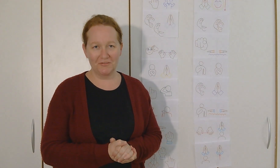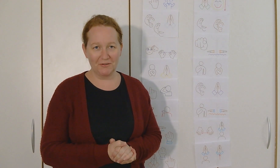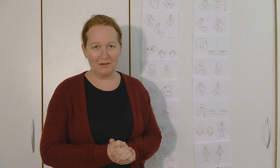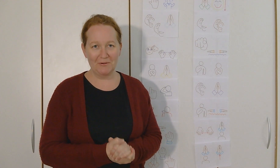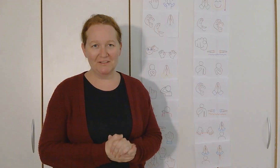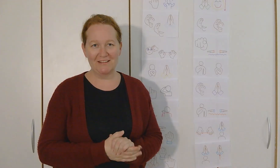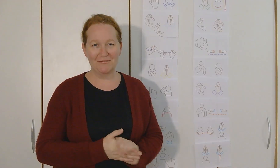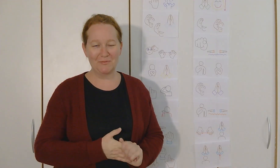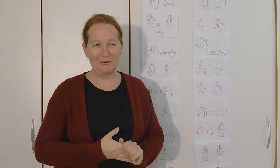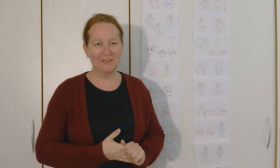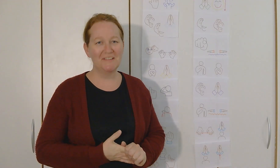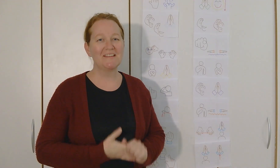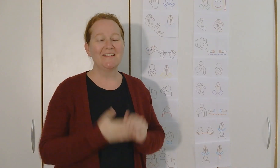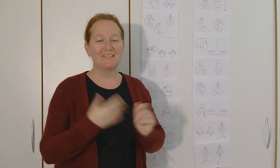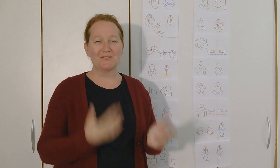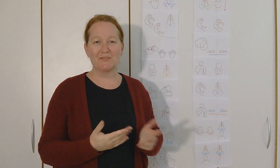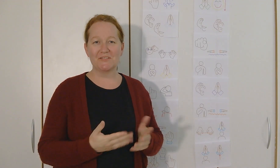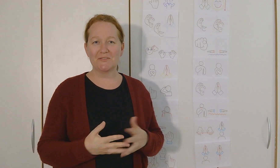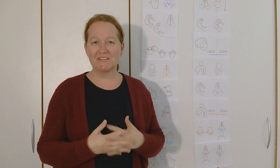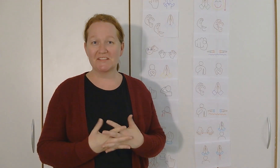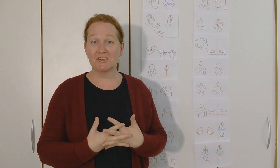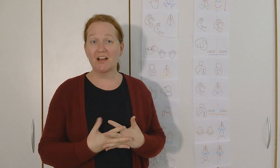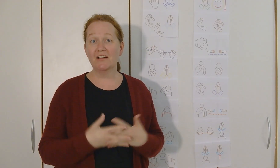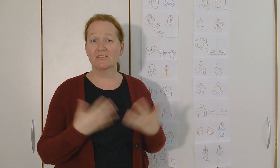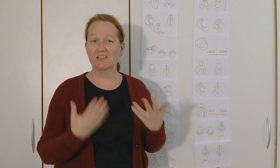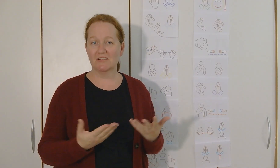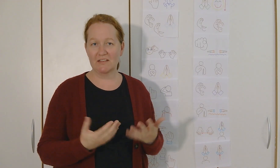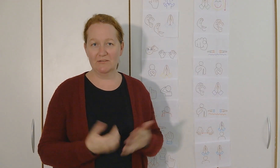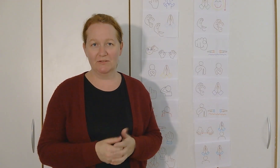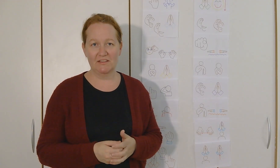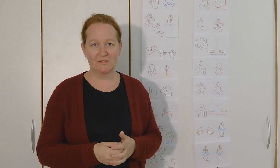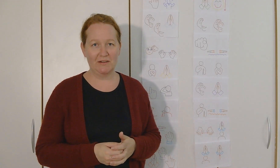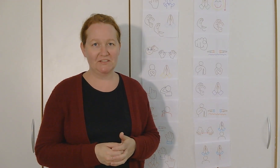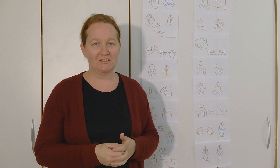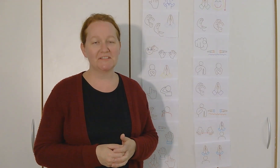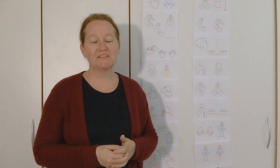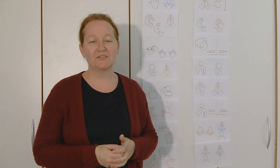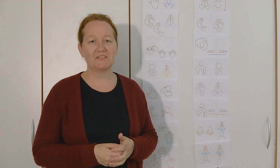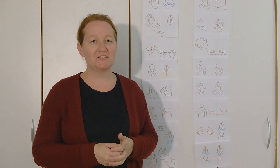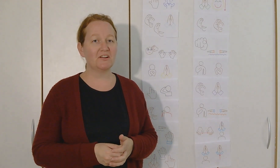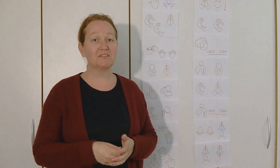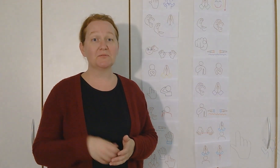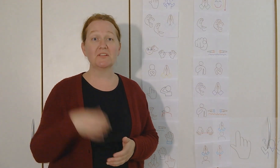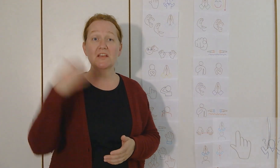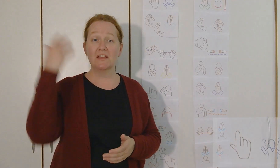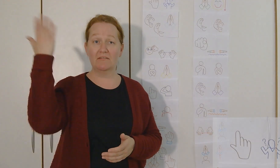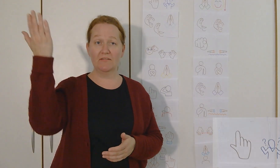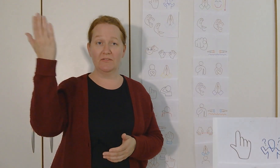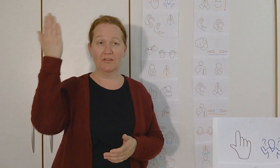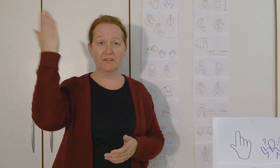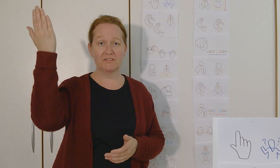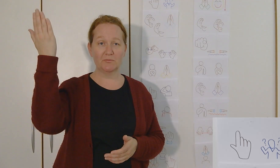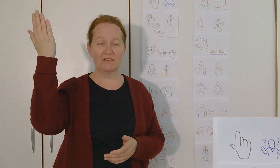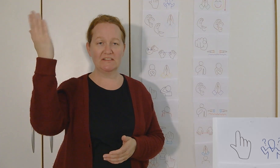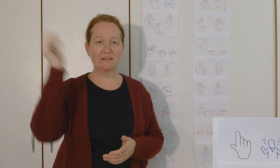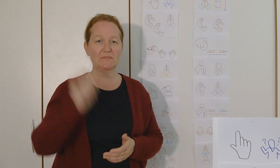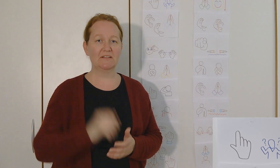very well-loved words. So the first verse is a child asking all of these questions. So it starts with Heavenly Father, so pointing up to Heavenly